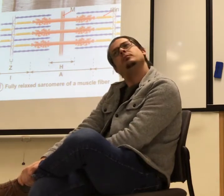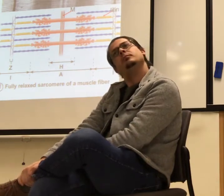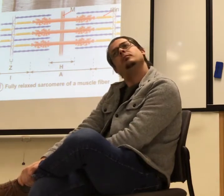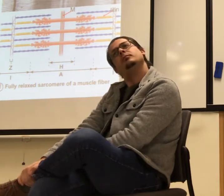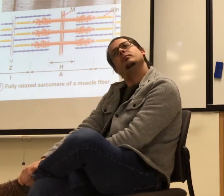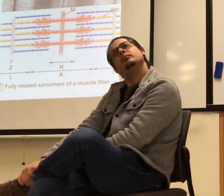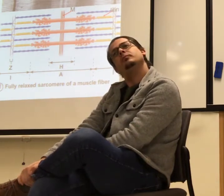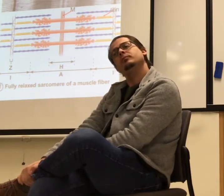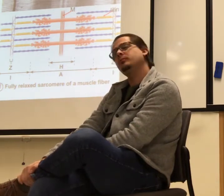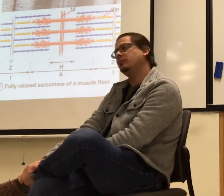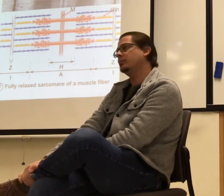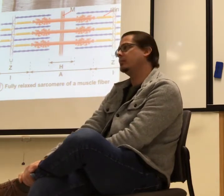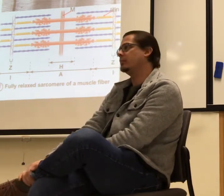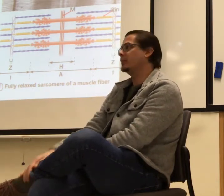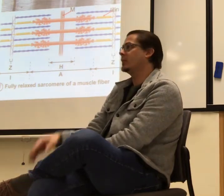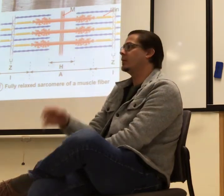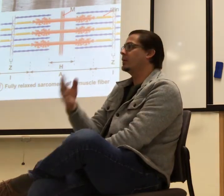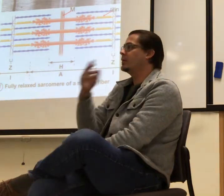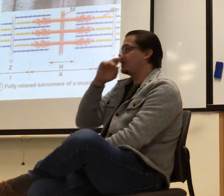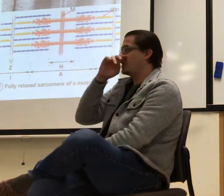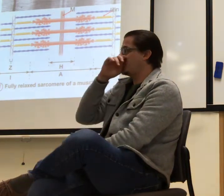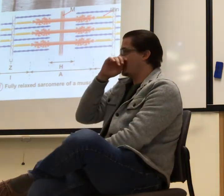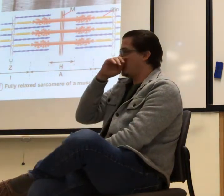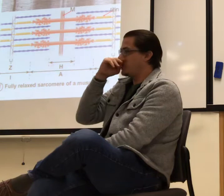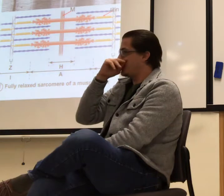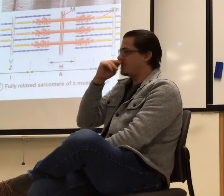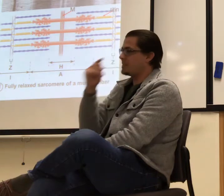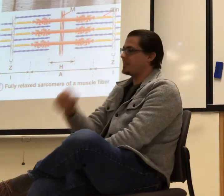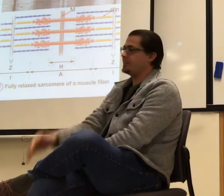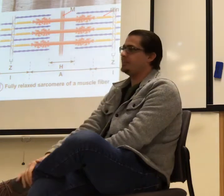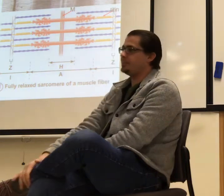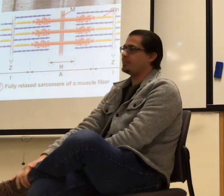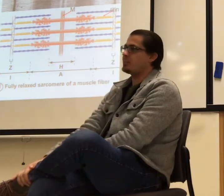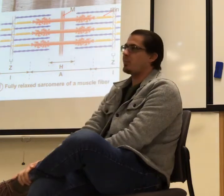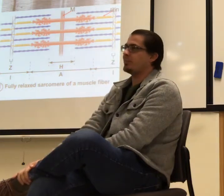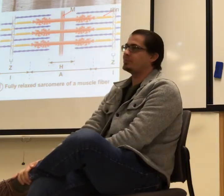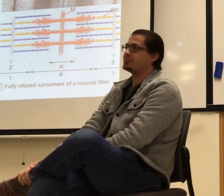So that's what I'm writing. Form cross bridges between actin and myosin.